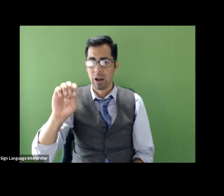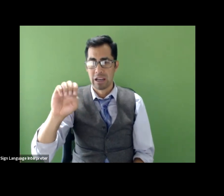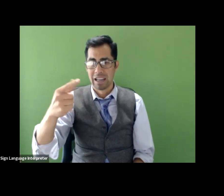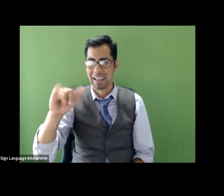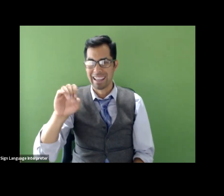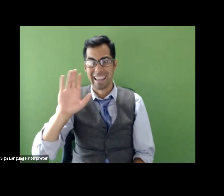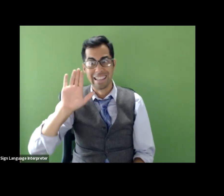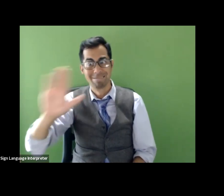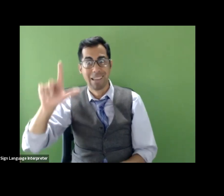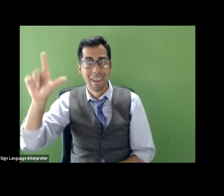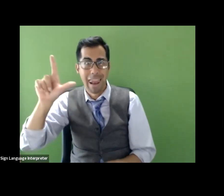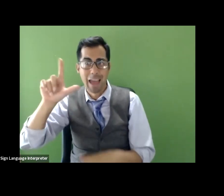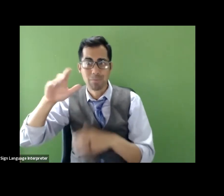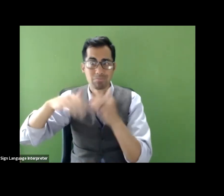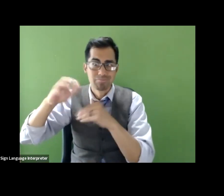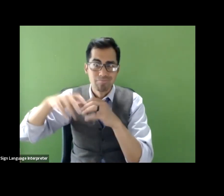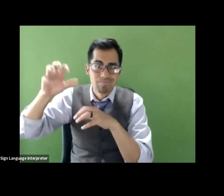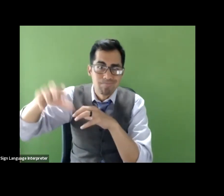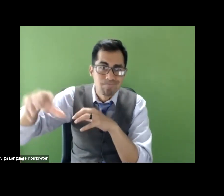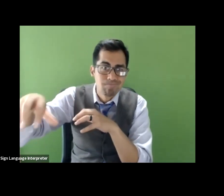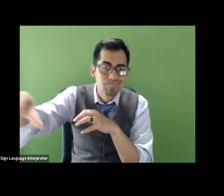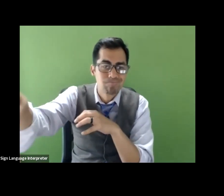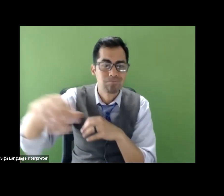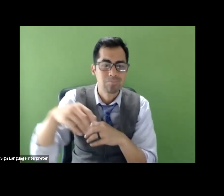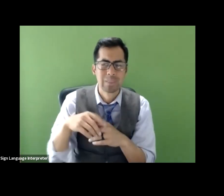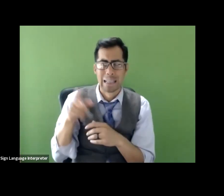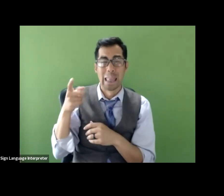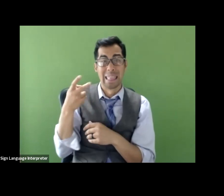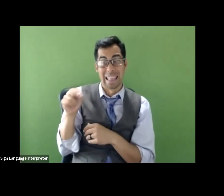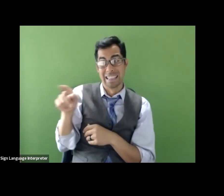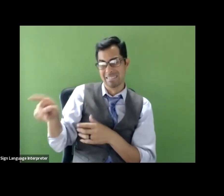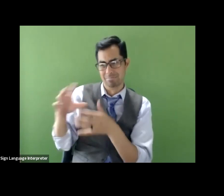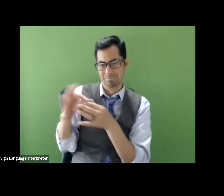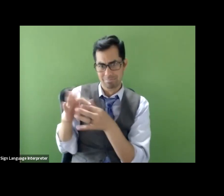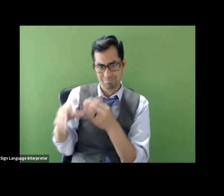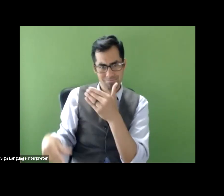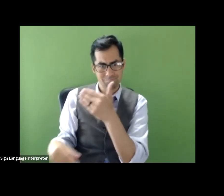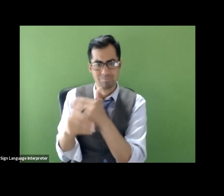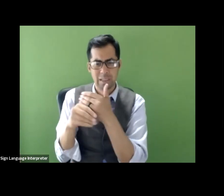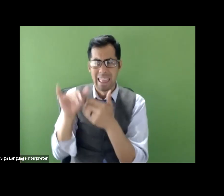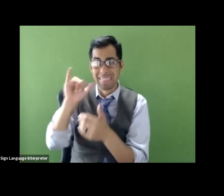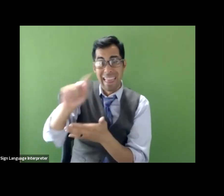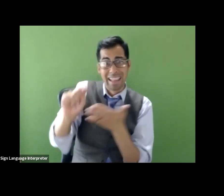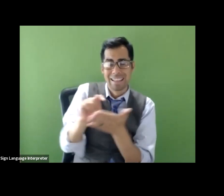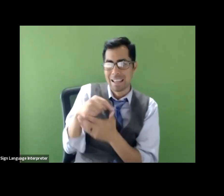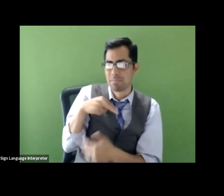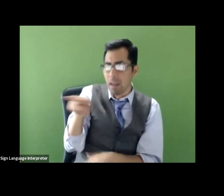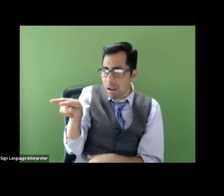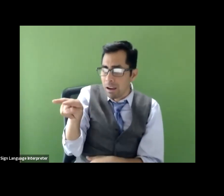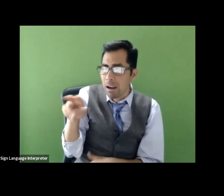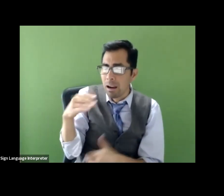Then she said something that, at that time, sounded so